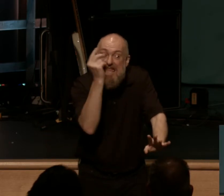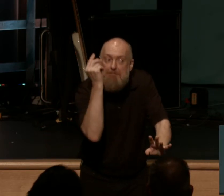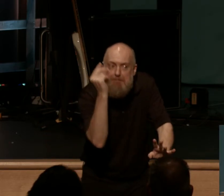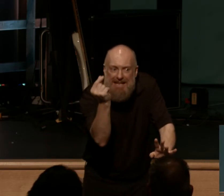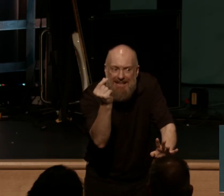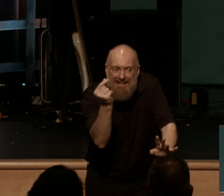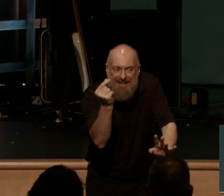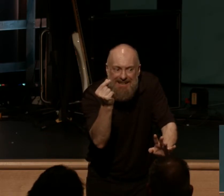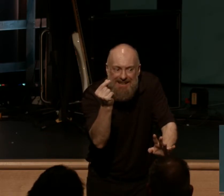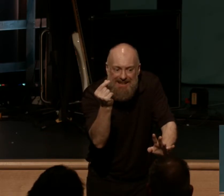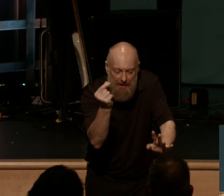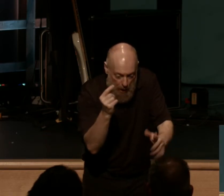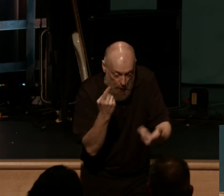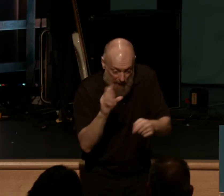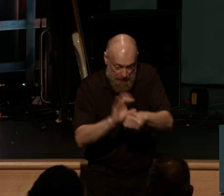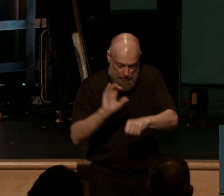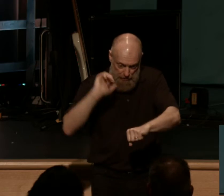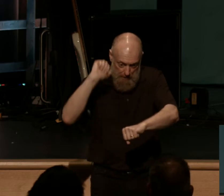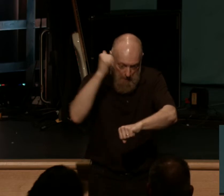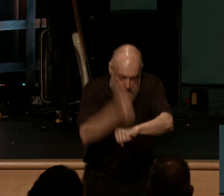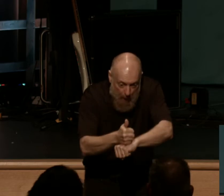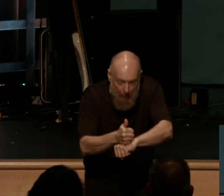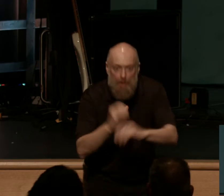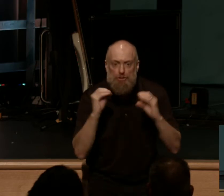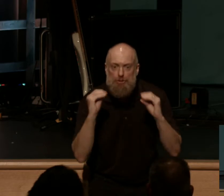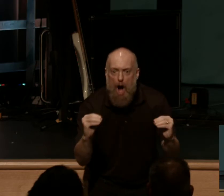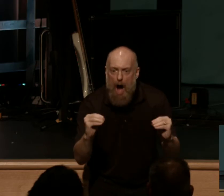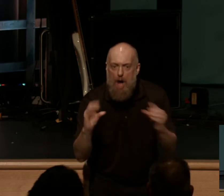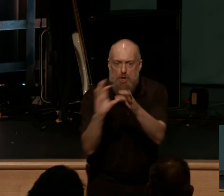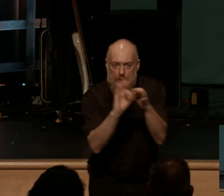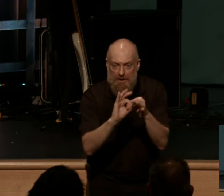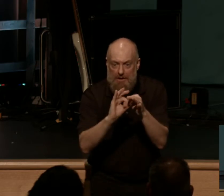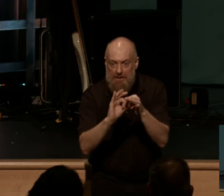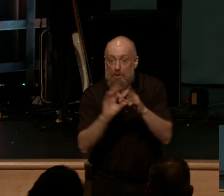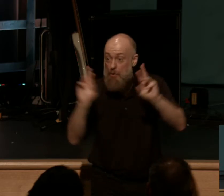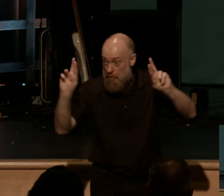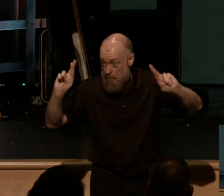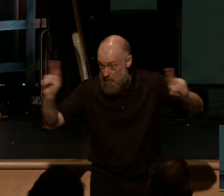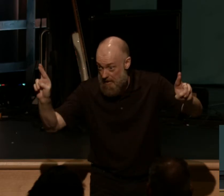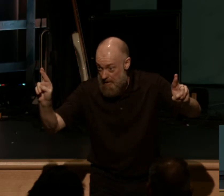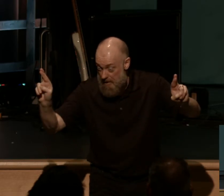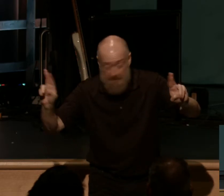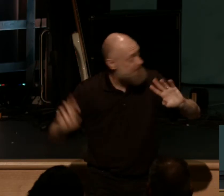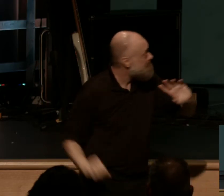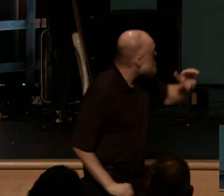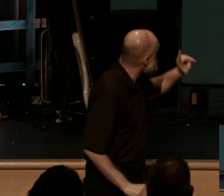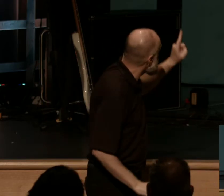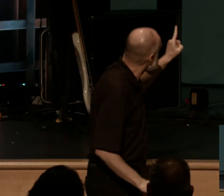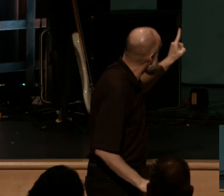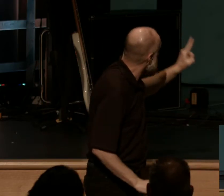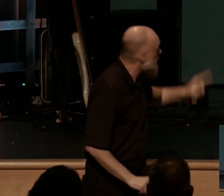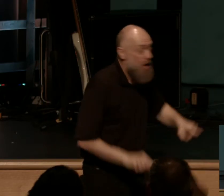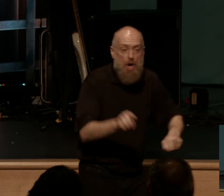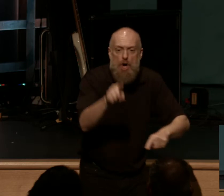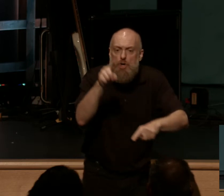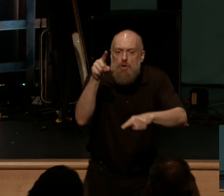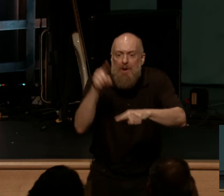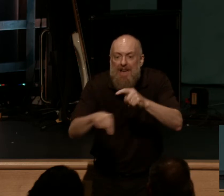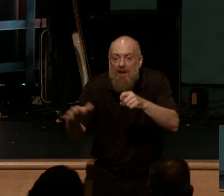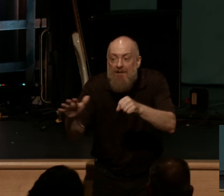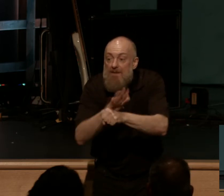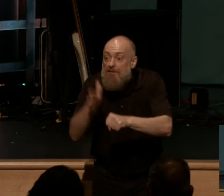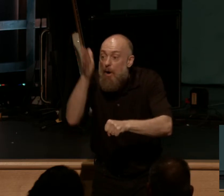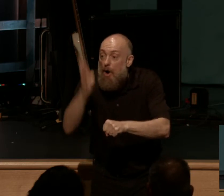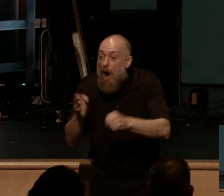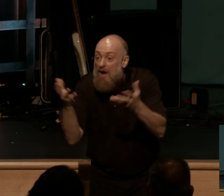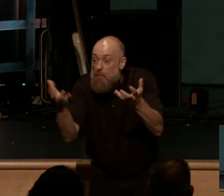immediately in the birth of the church taught them this. On the screen for you, there's a quote here. Right here, ready? This is the principle of truth. You cannot fulfill God's